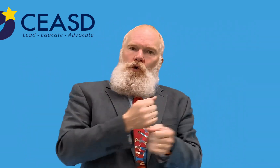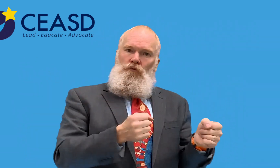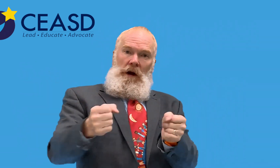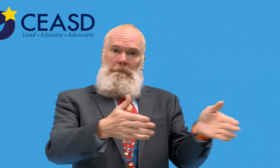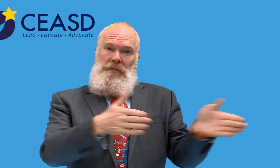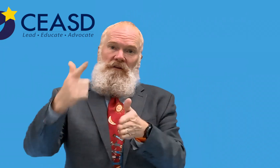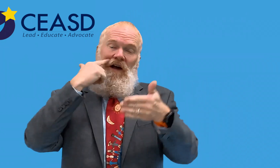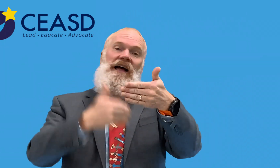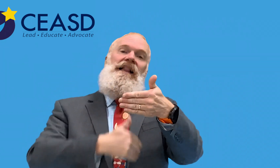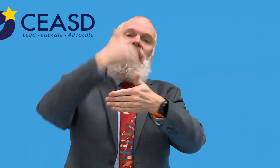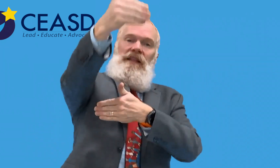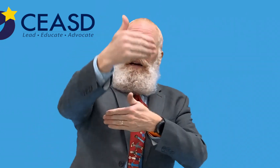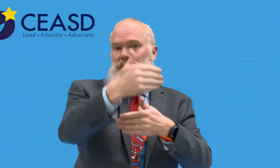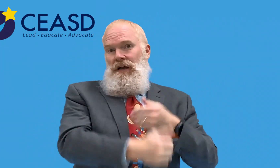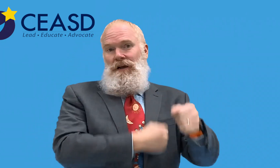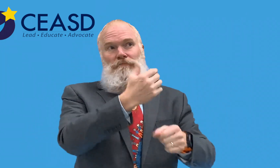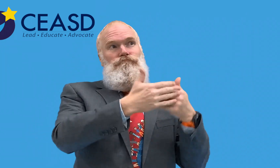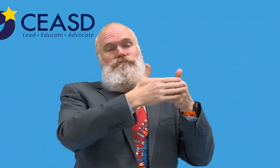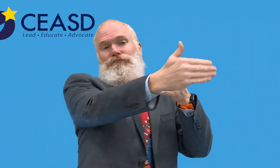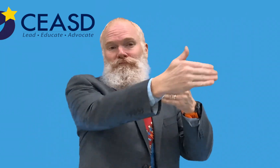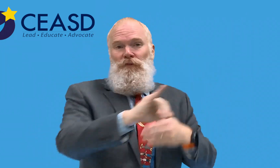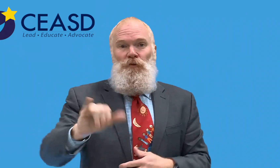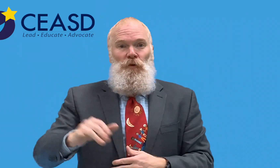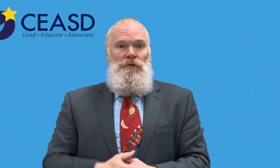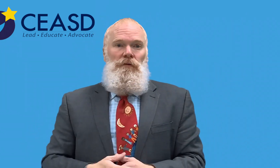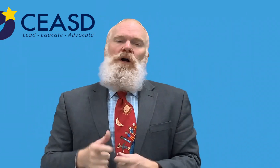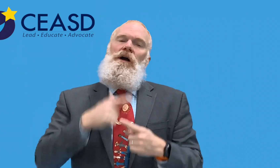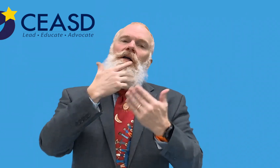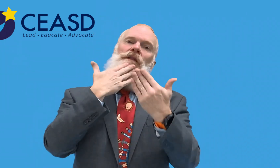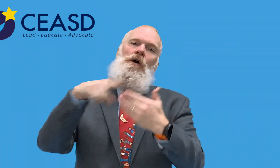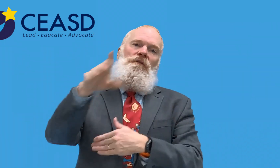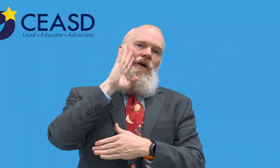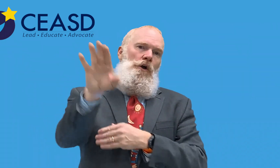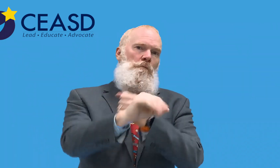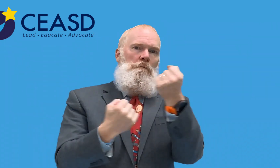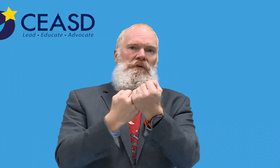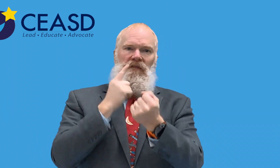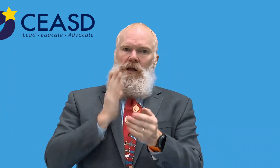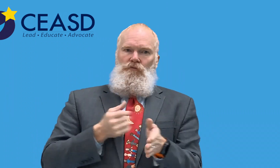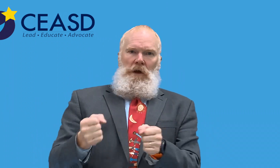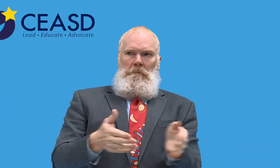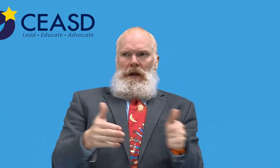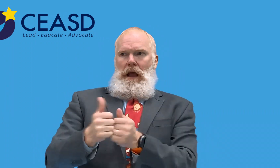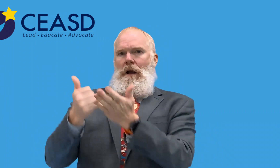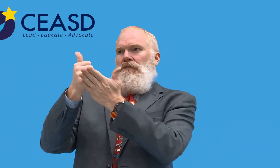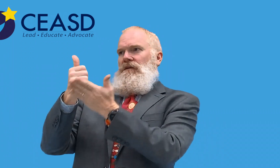at which point we will meet for our conference in Salt Lake City, hosted by the Utah School for the Deaf and Blind. At that point, the